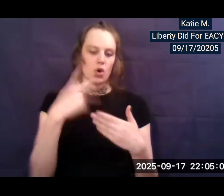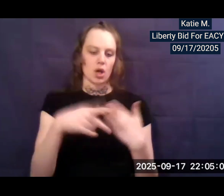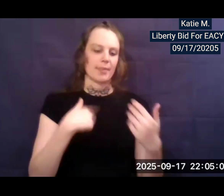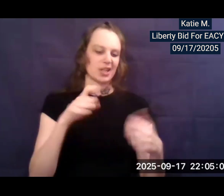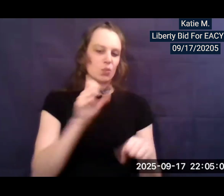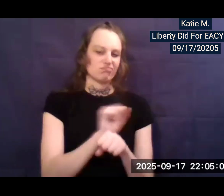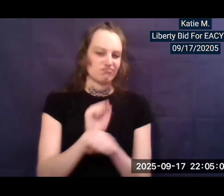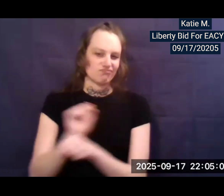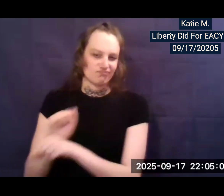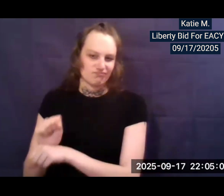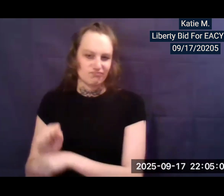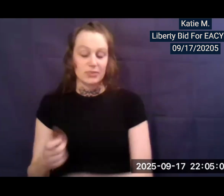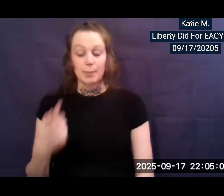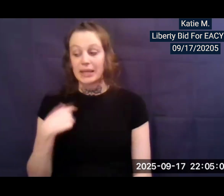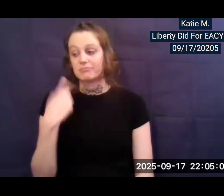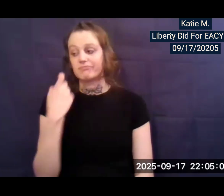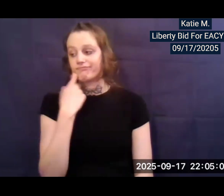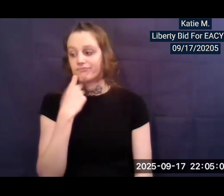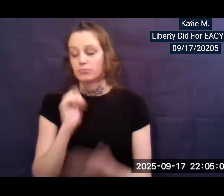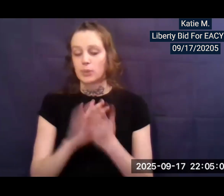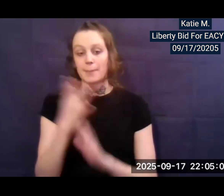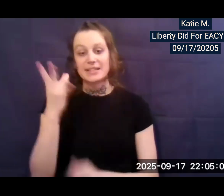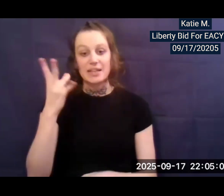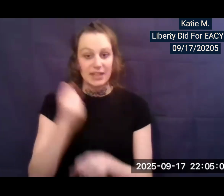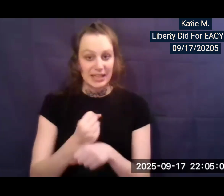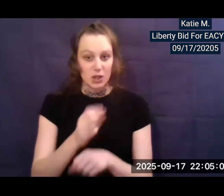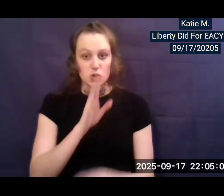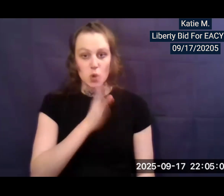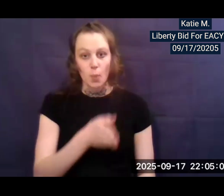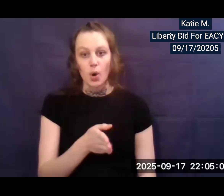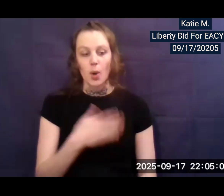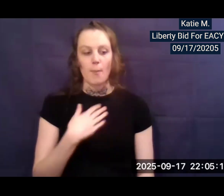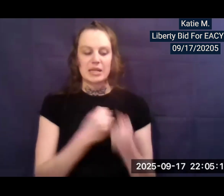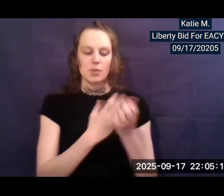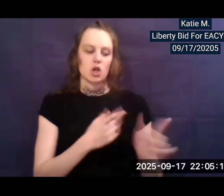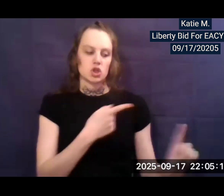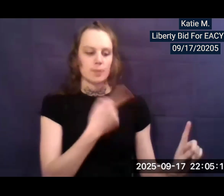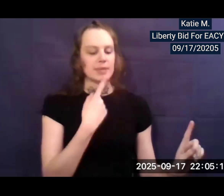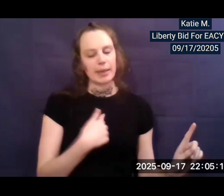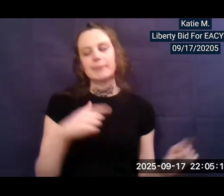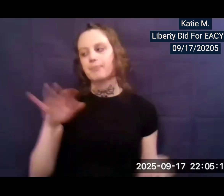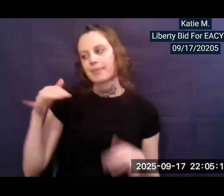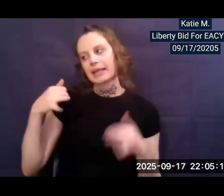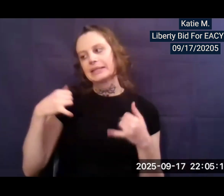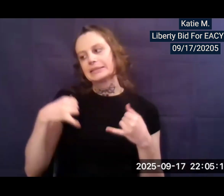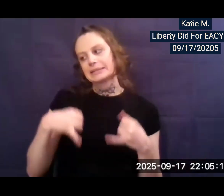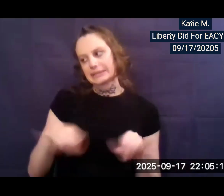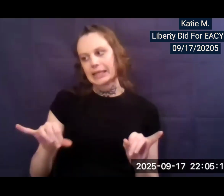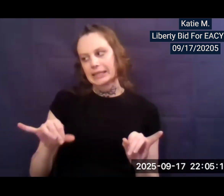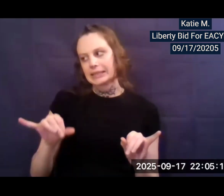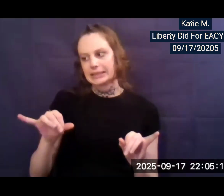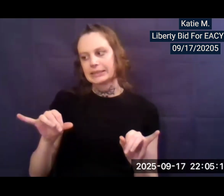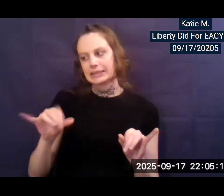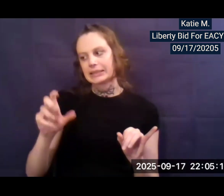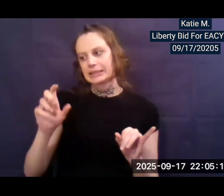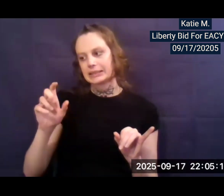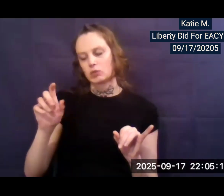gotta like you're still at risk. It's still one day at a time. You still are at a risk for relapse. And I had some